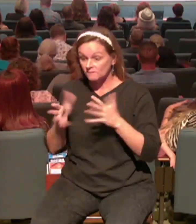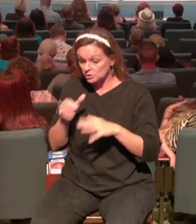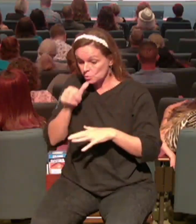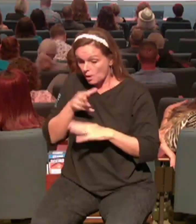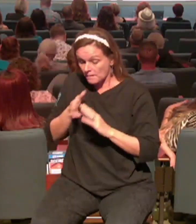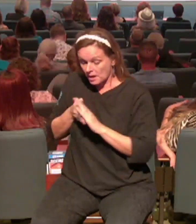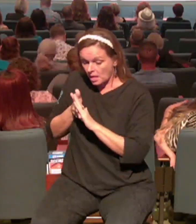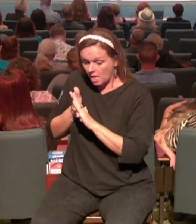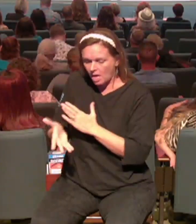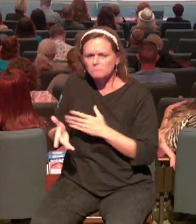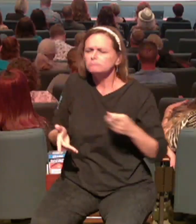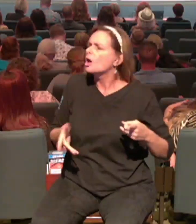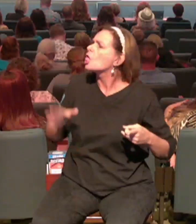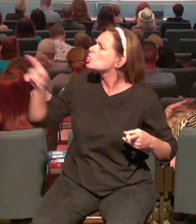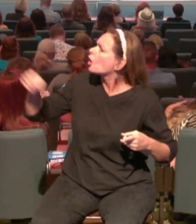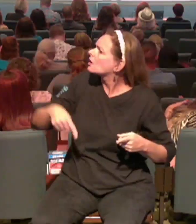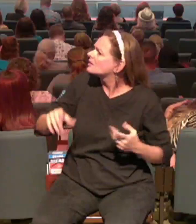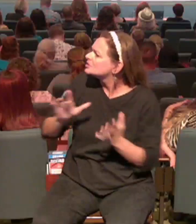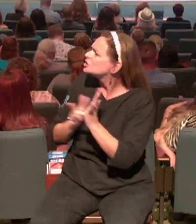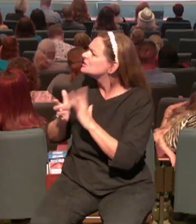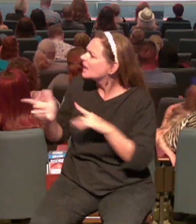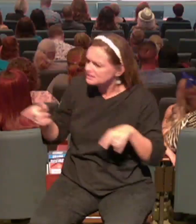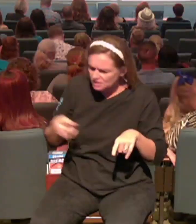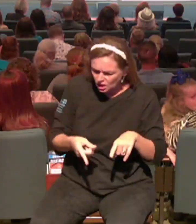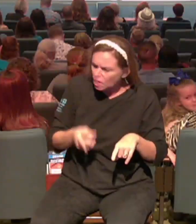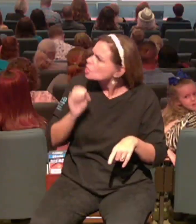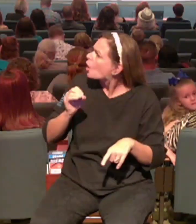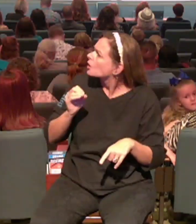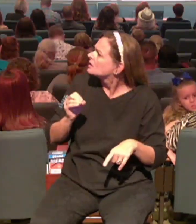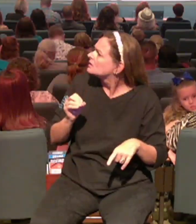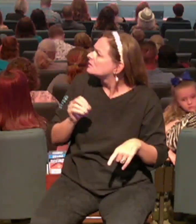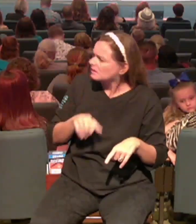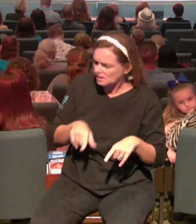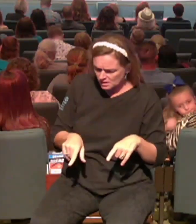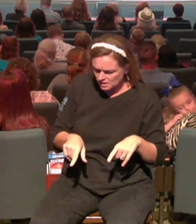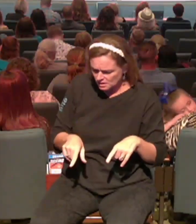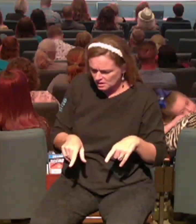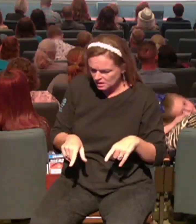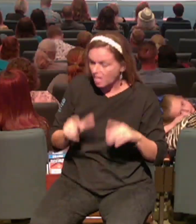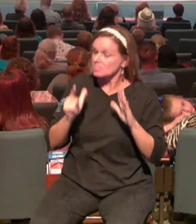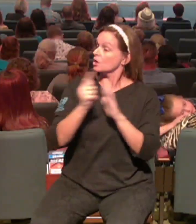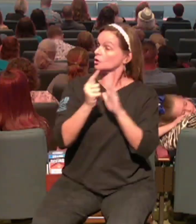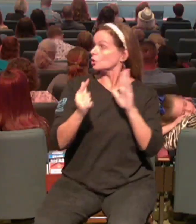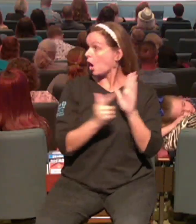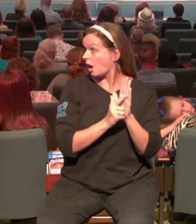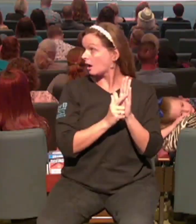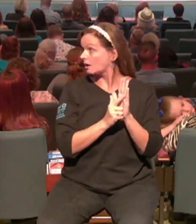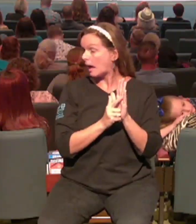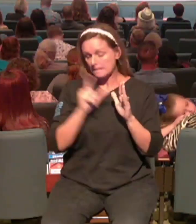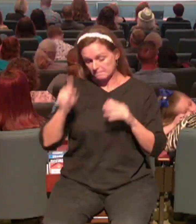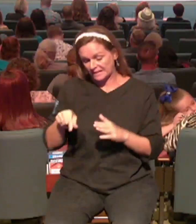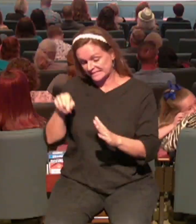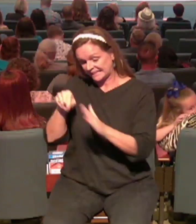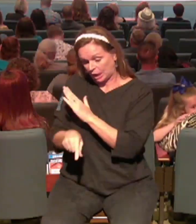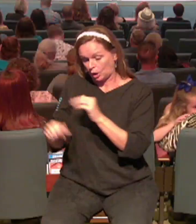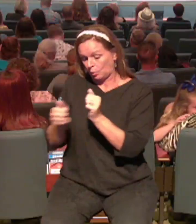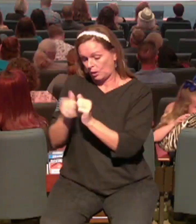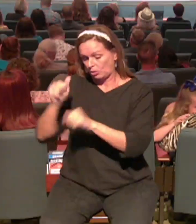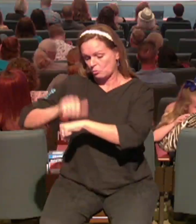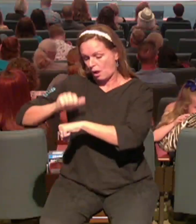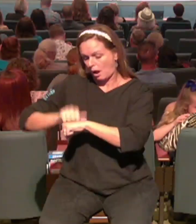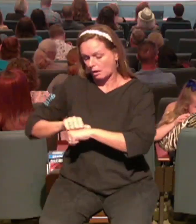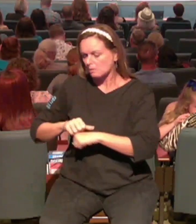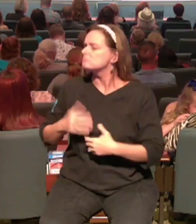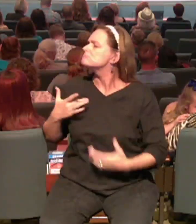Teacher, this woman was caught in the act of adultery, and the law of Moses says to stone her. What do you